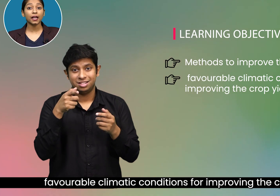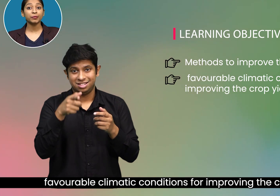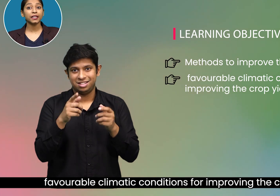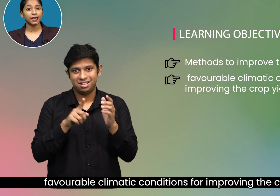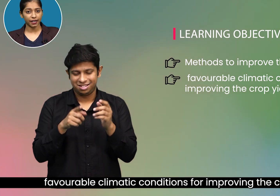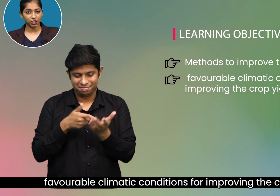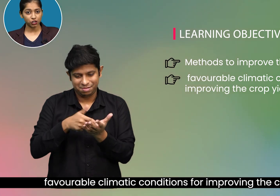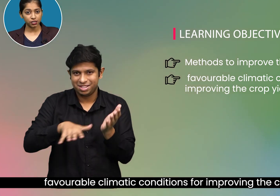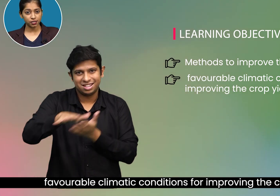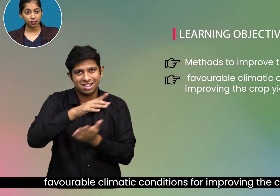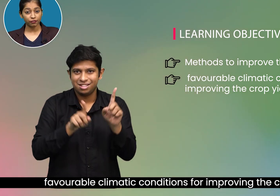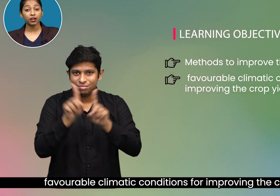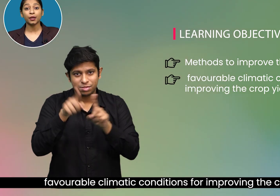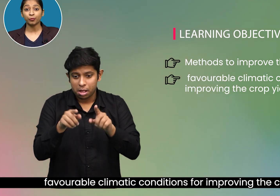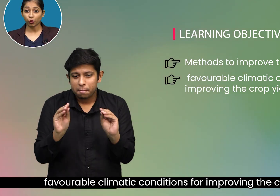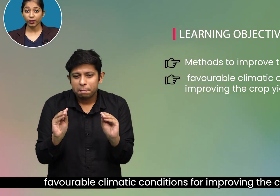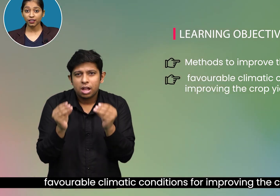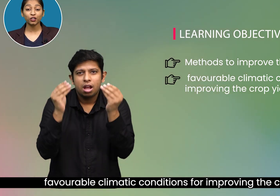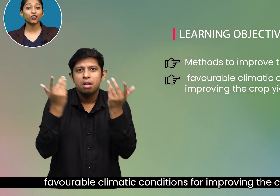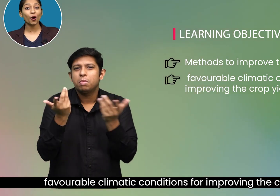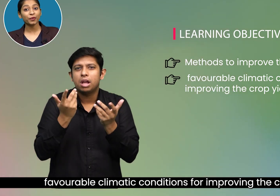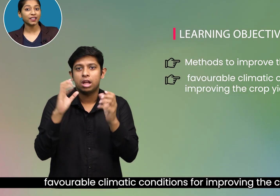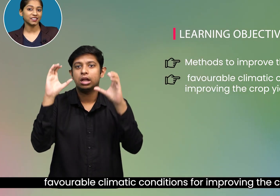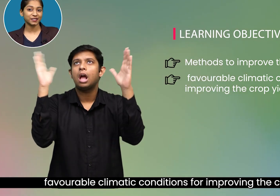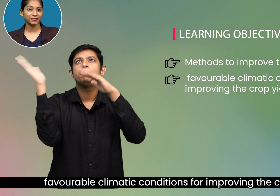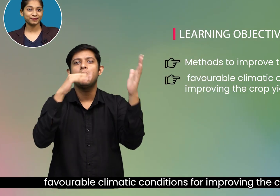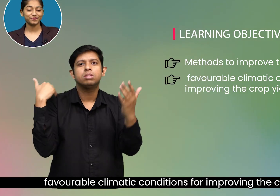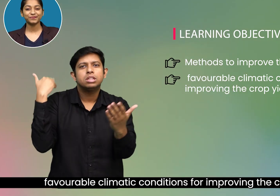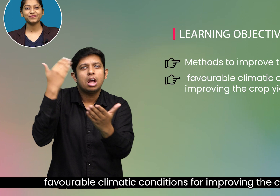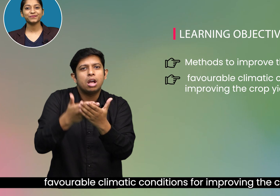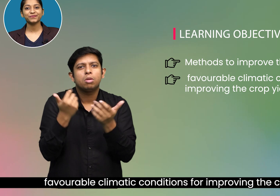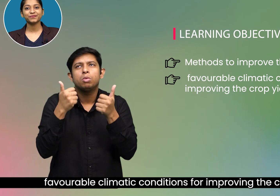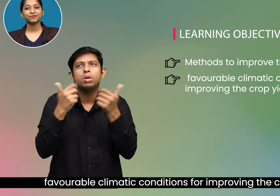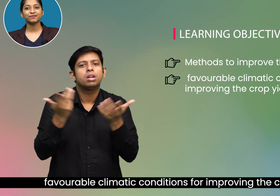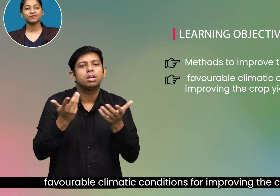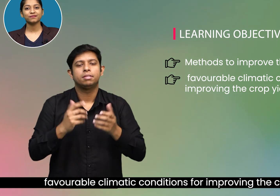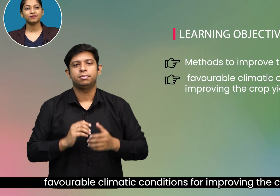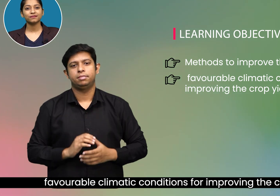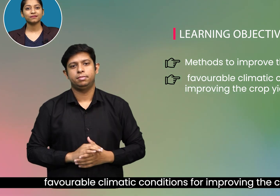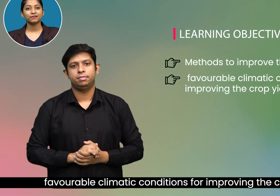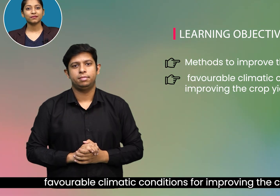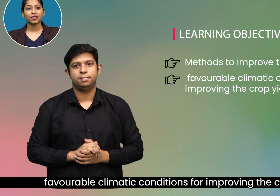Favorable climatic conditions for improving the crop yield.